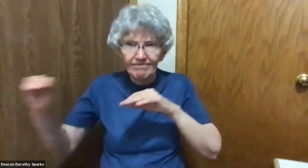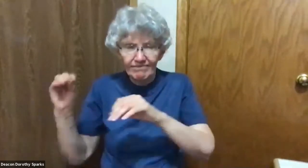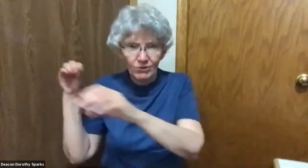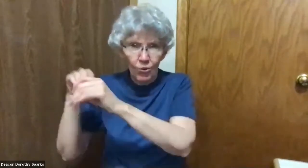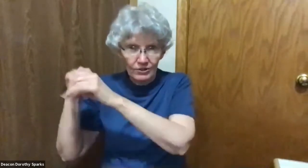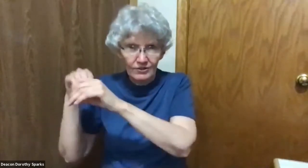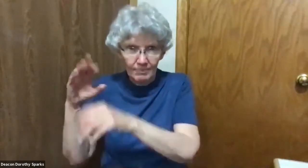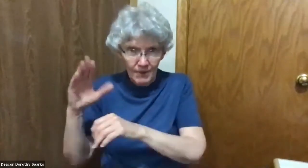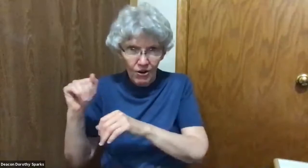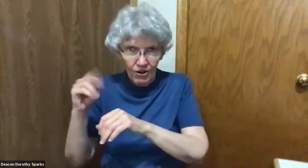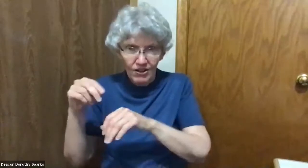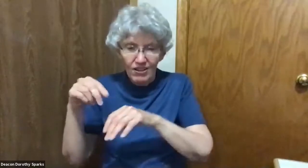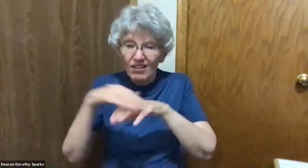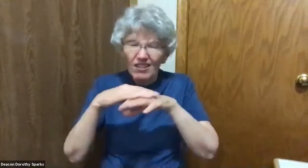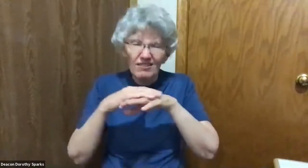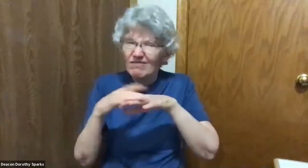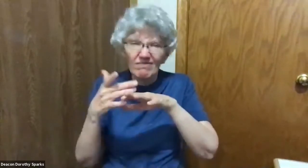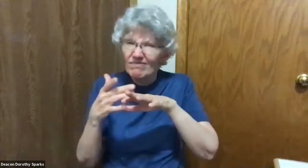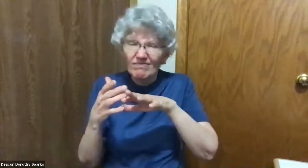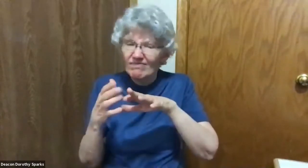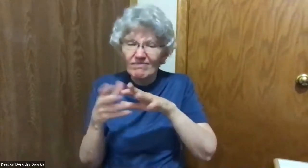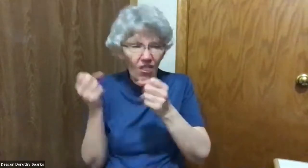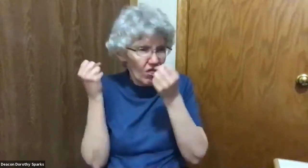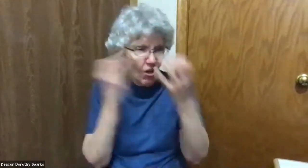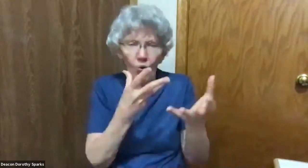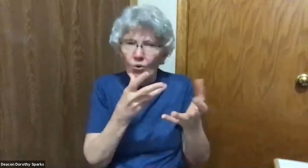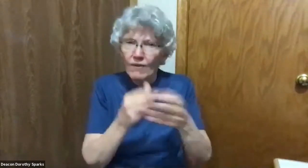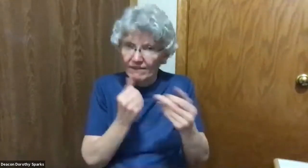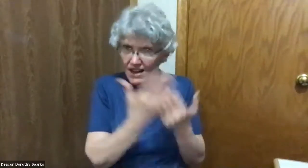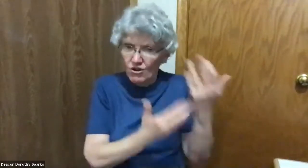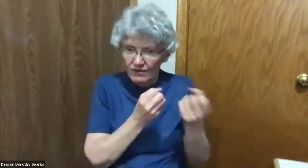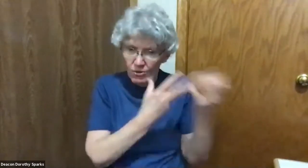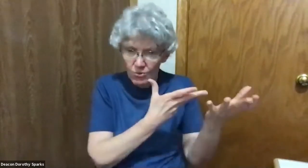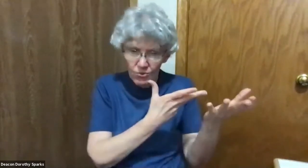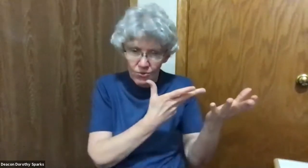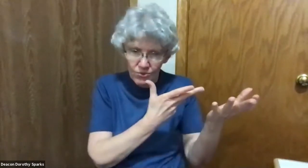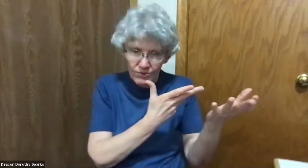He will store the wheat in his barn and burn the husks with